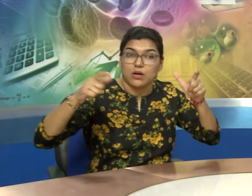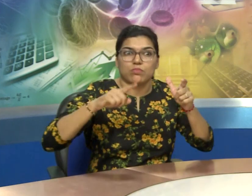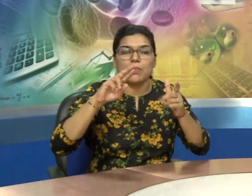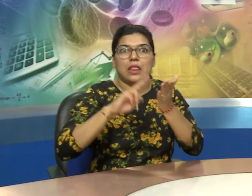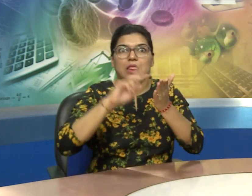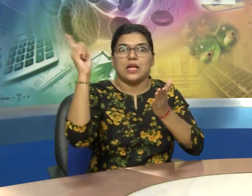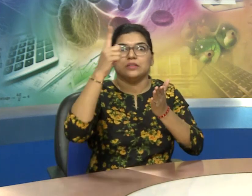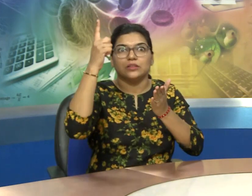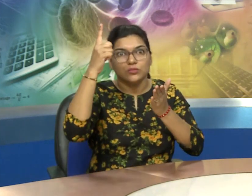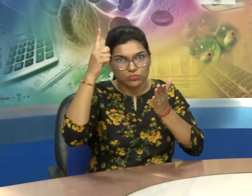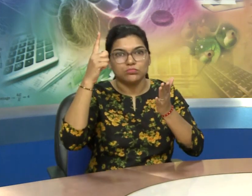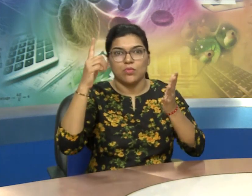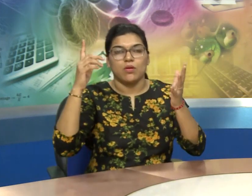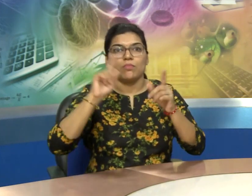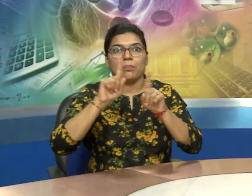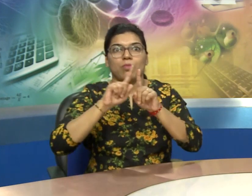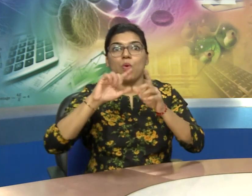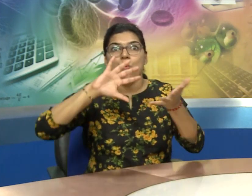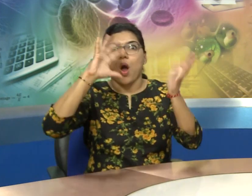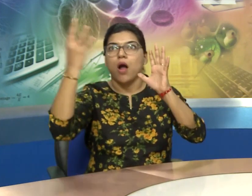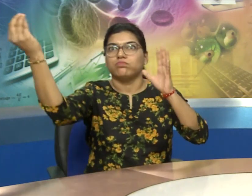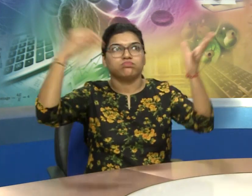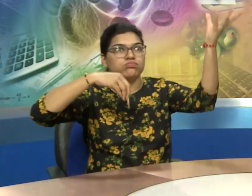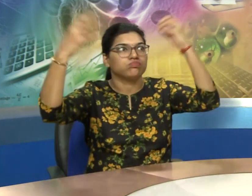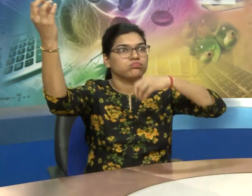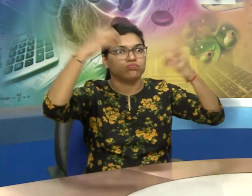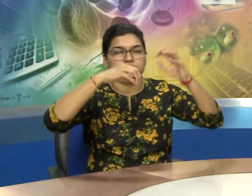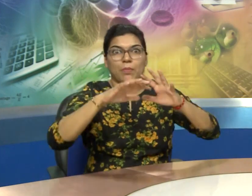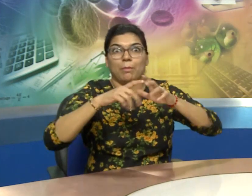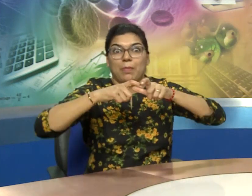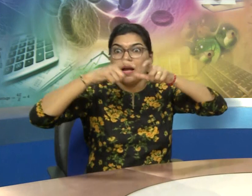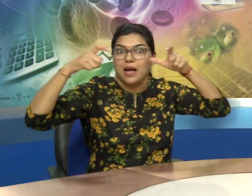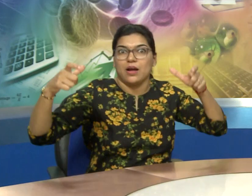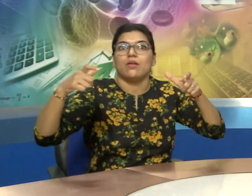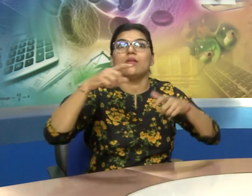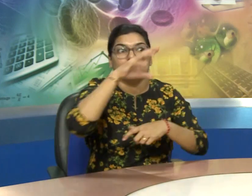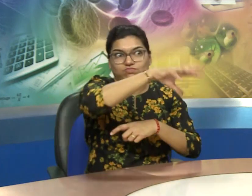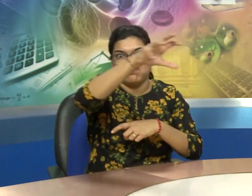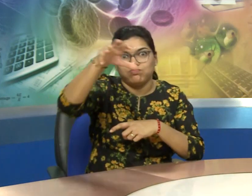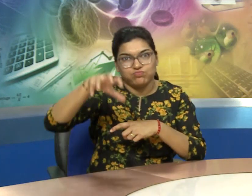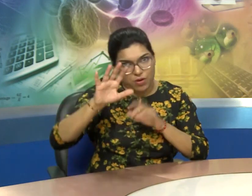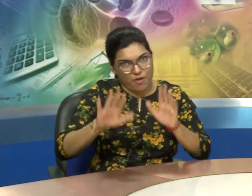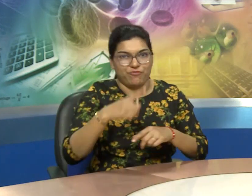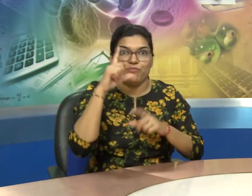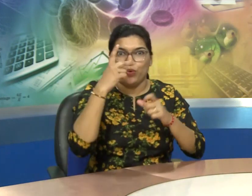All these libraries are not the small libraries, but they are at the national